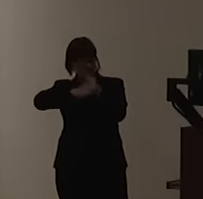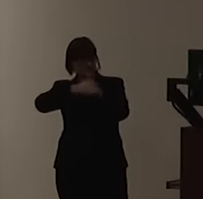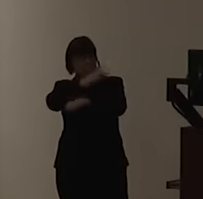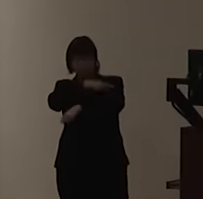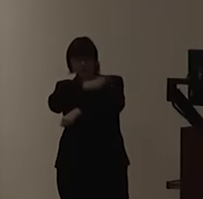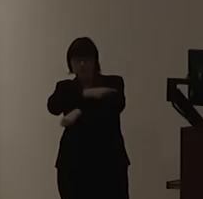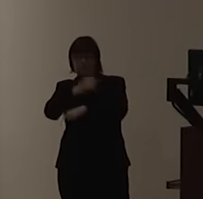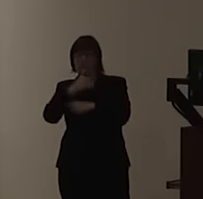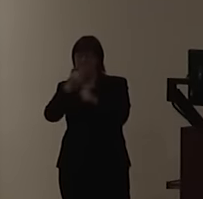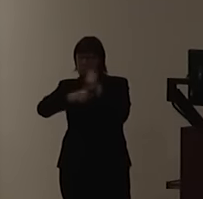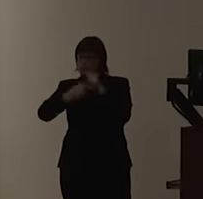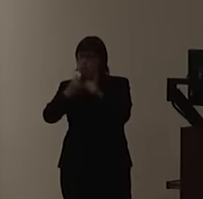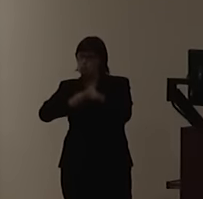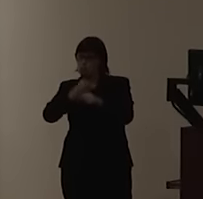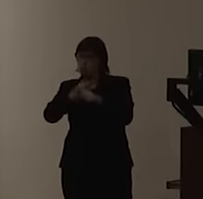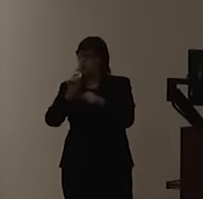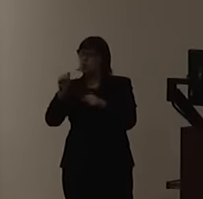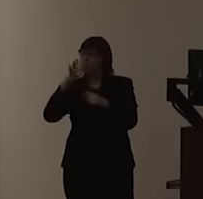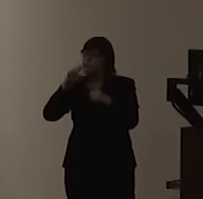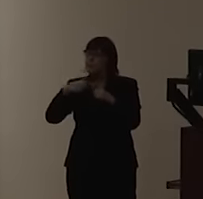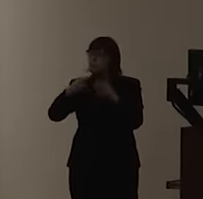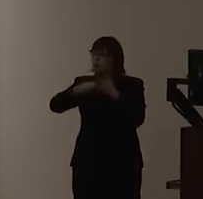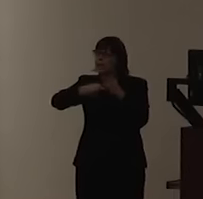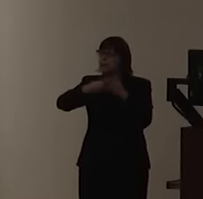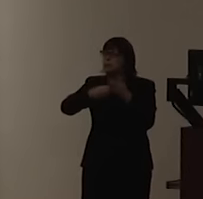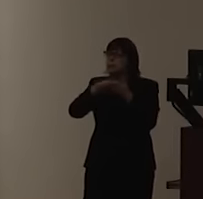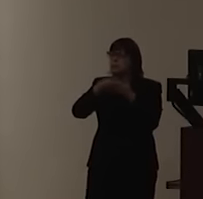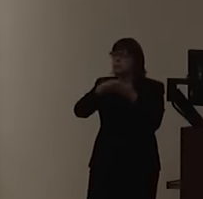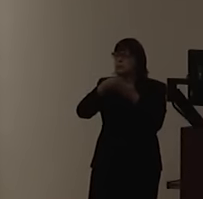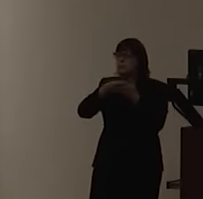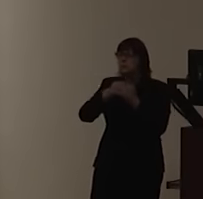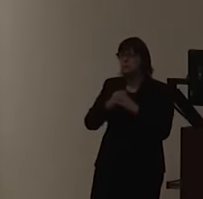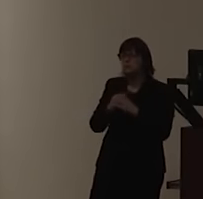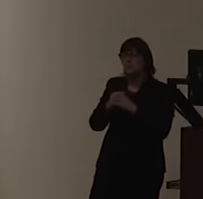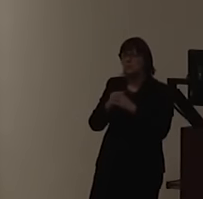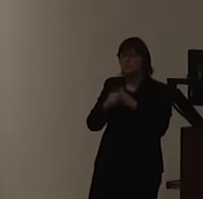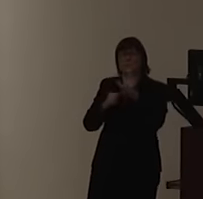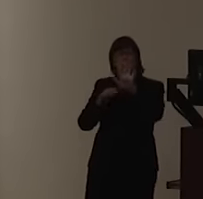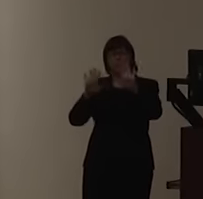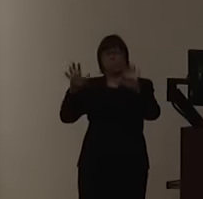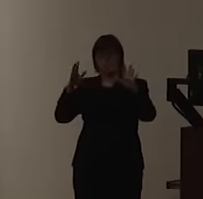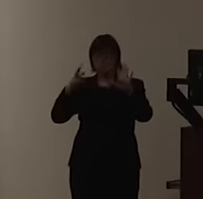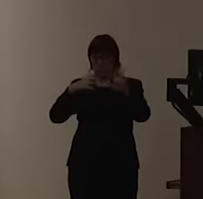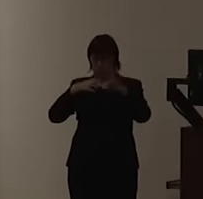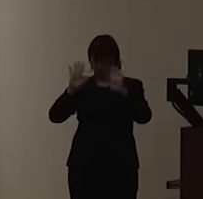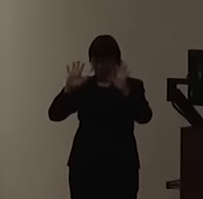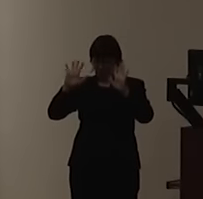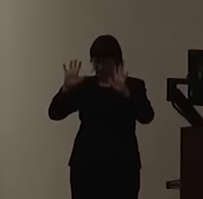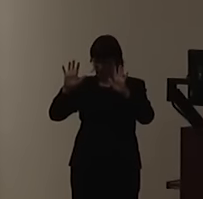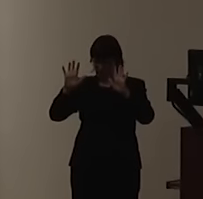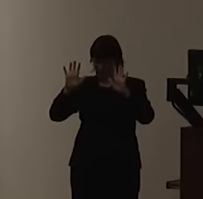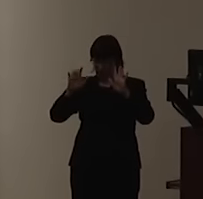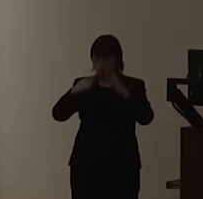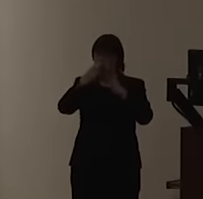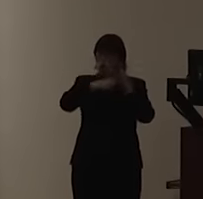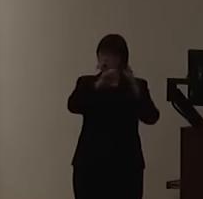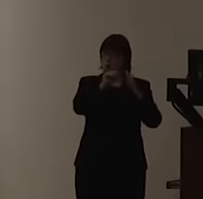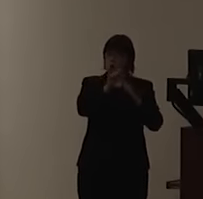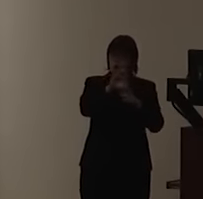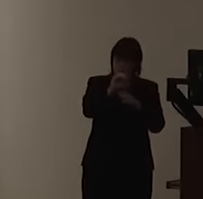about the price. And you finally get up a little courage and say, wait, cost and price are different, aren't